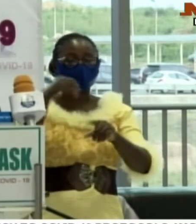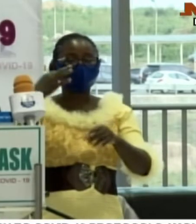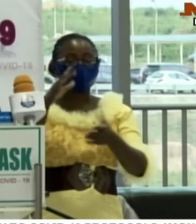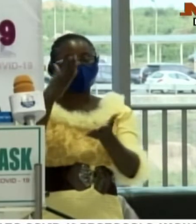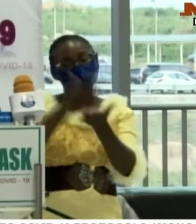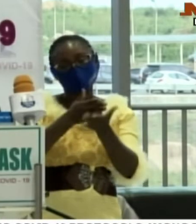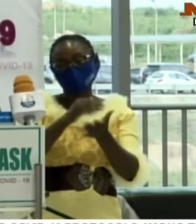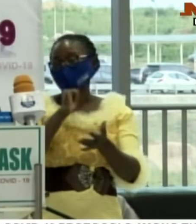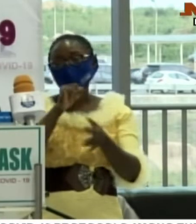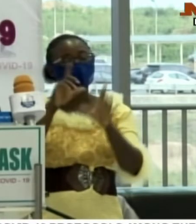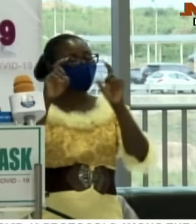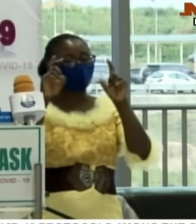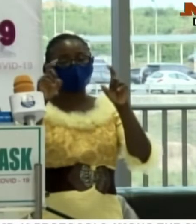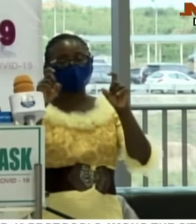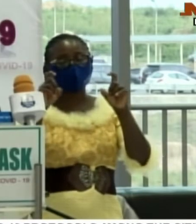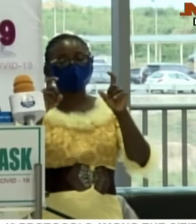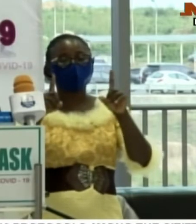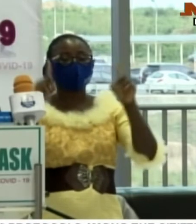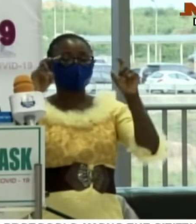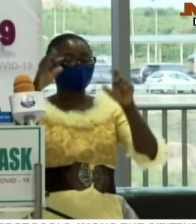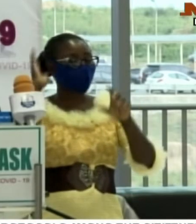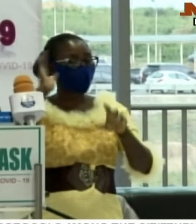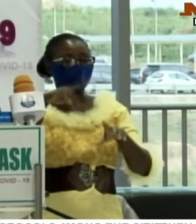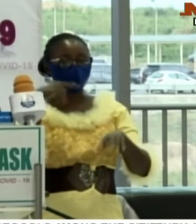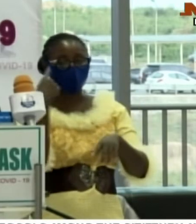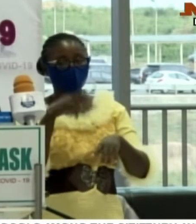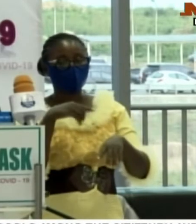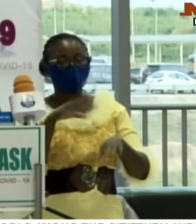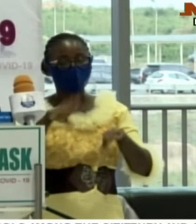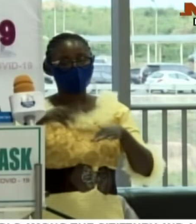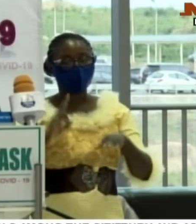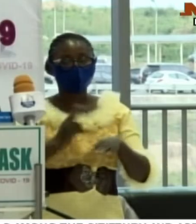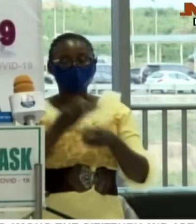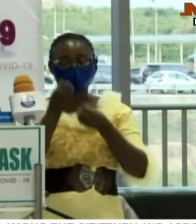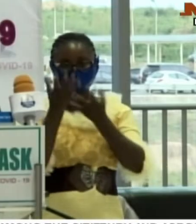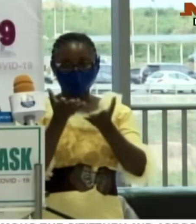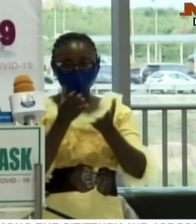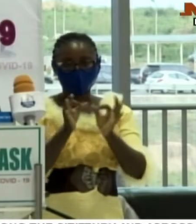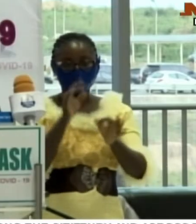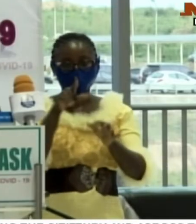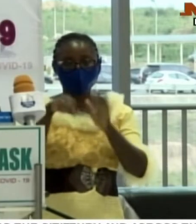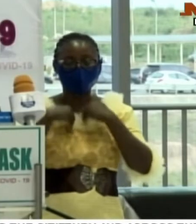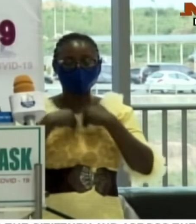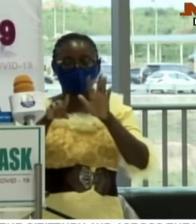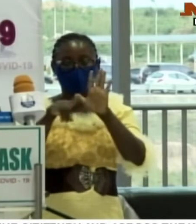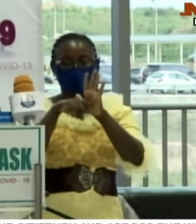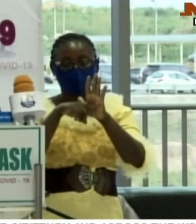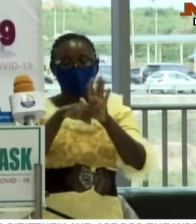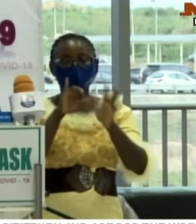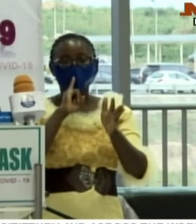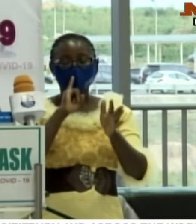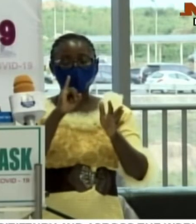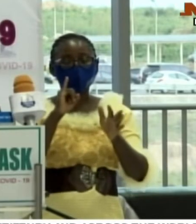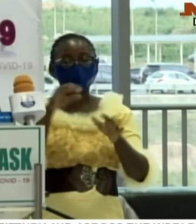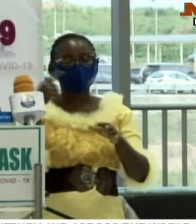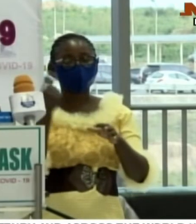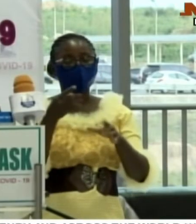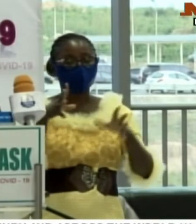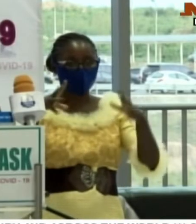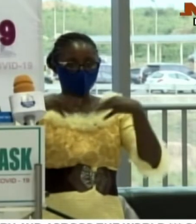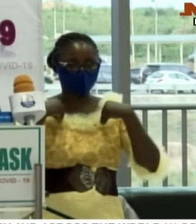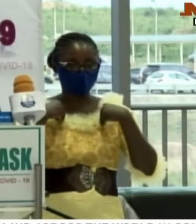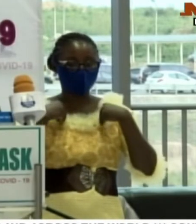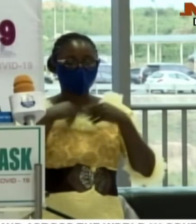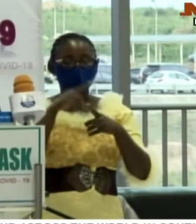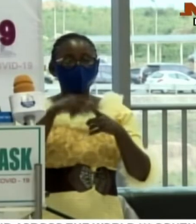testing. Testing will only give you information. If you get a negative test, it's only of value as at the time you did